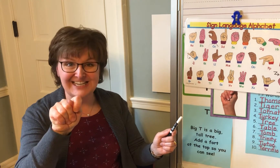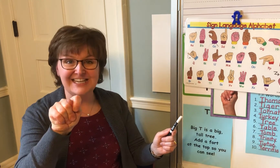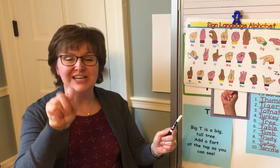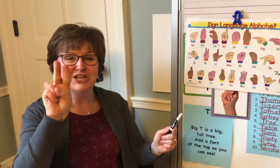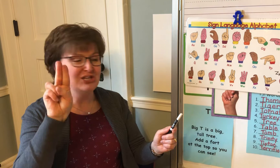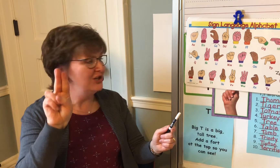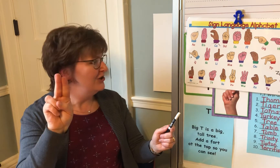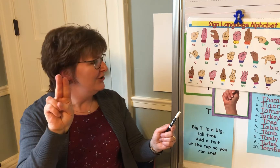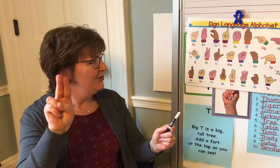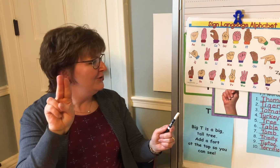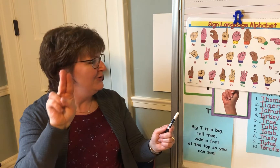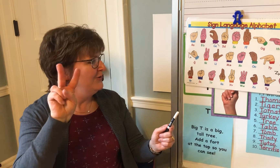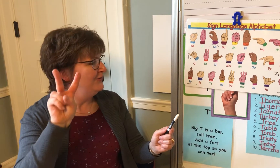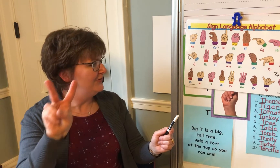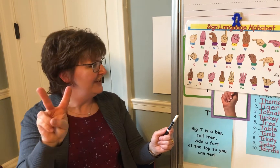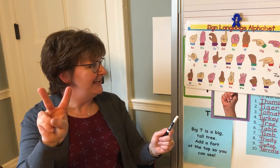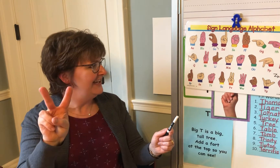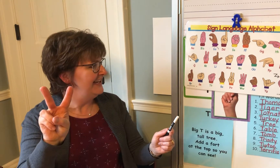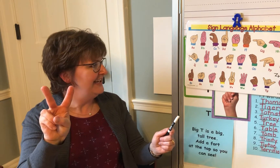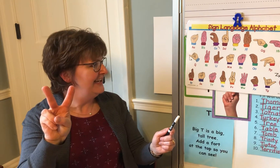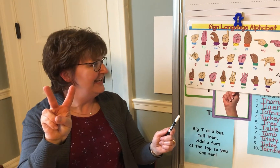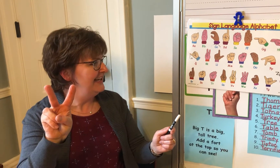T, U, V,